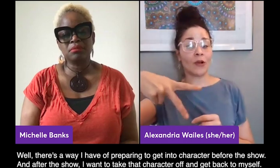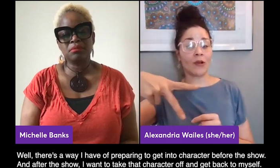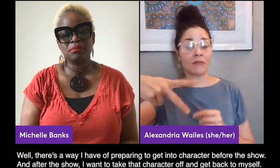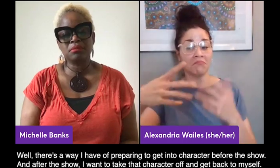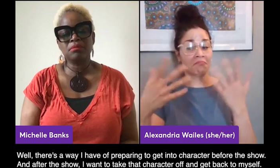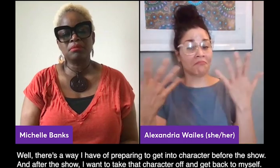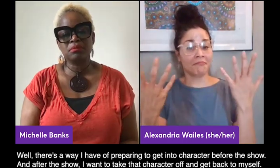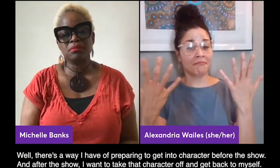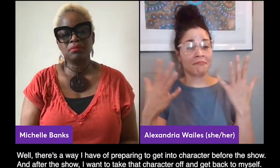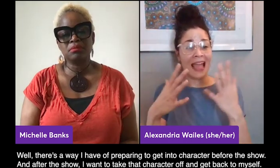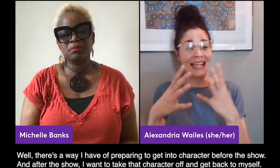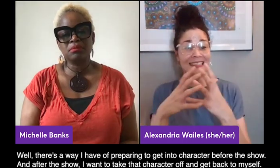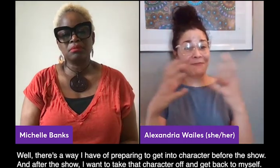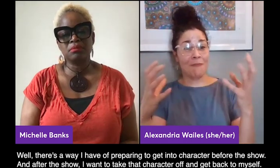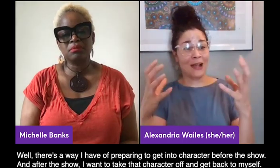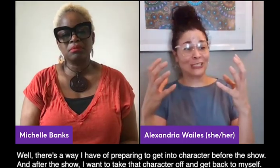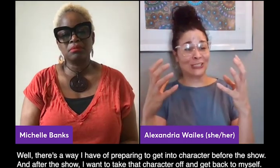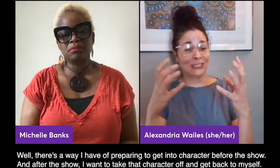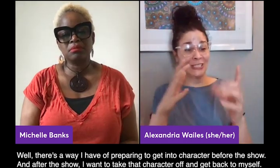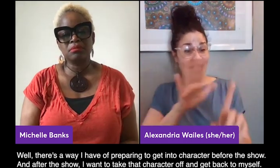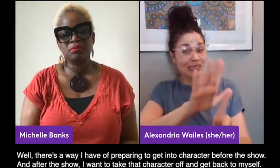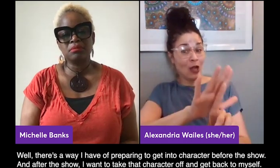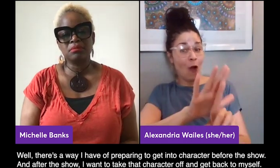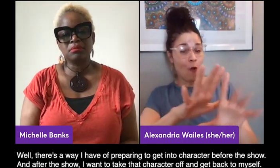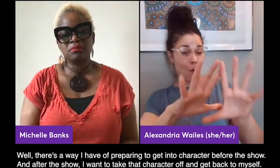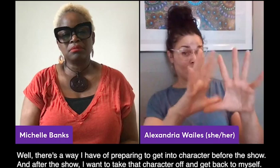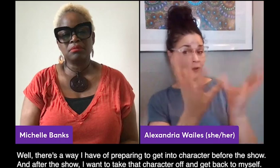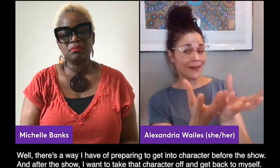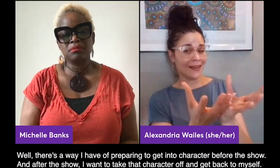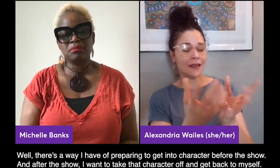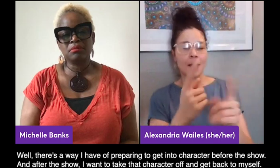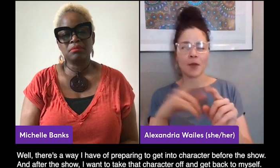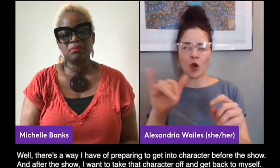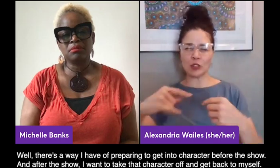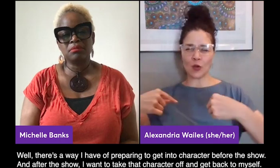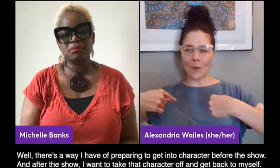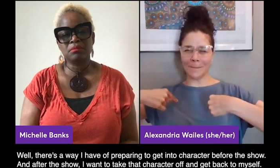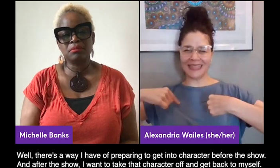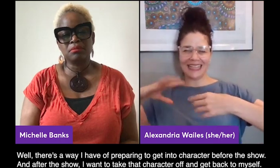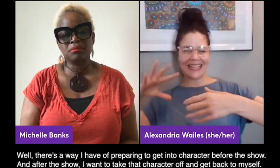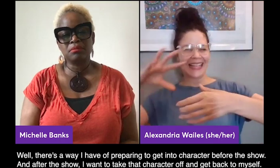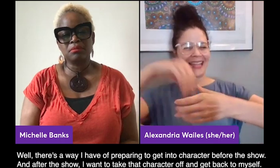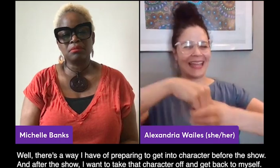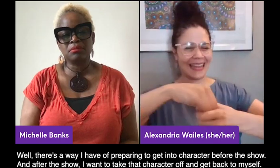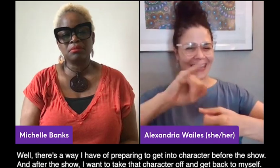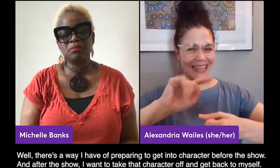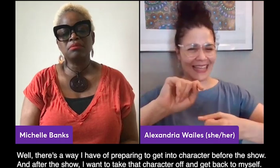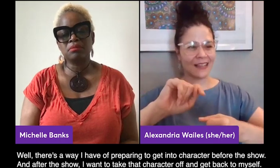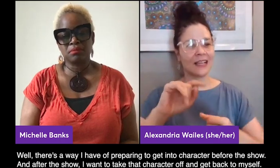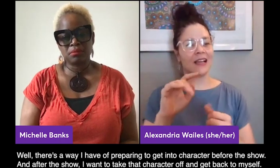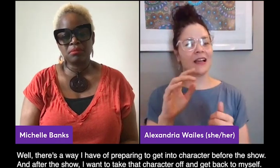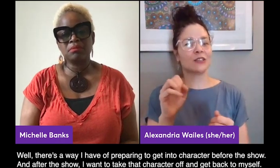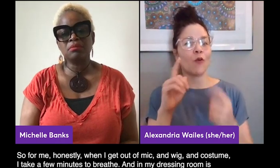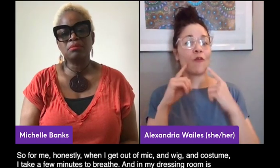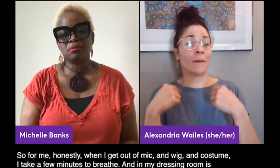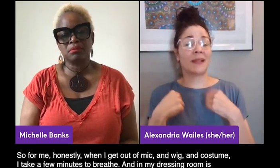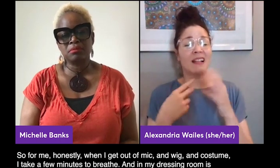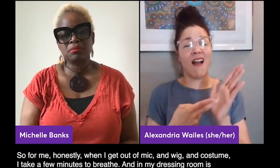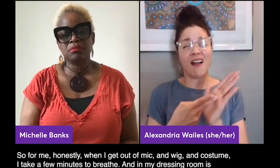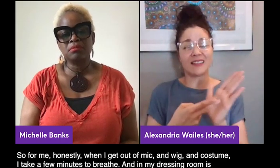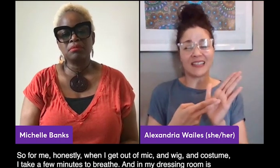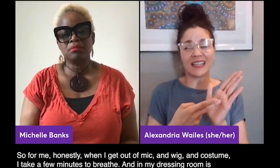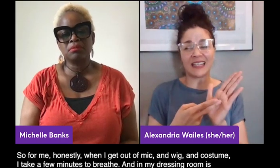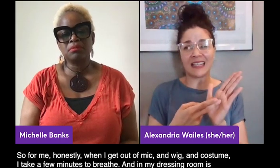purple, as much as it's her own world, it's also me inside it. So for